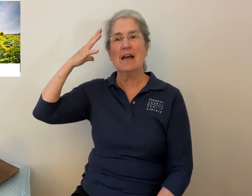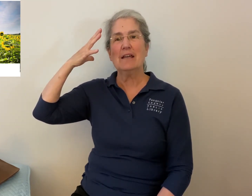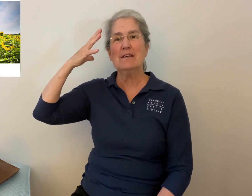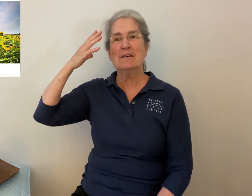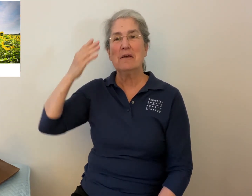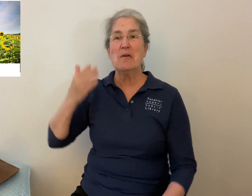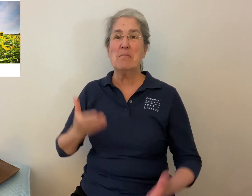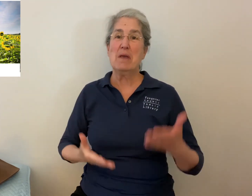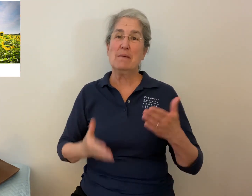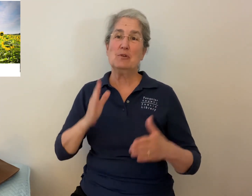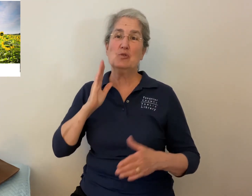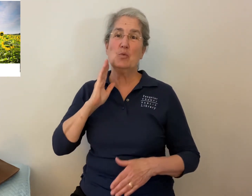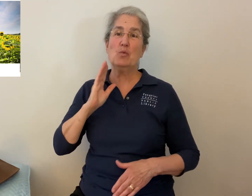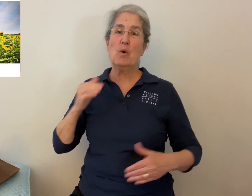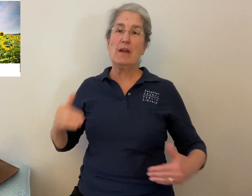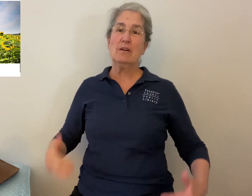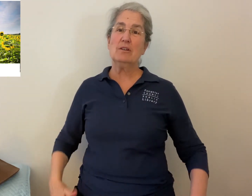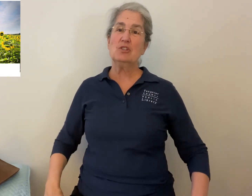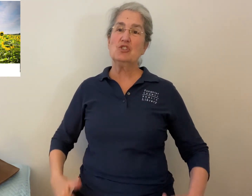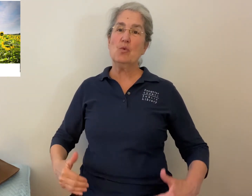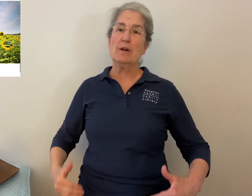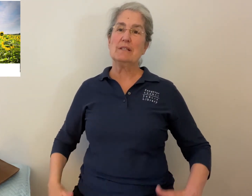outside, maybe you would wear shorts.